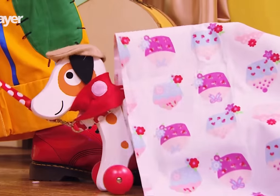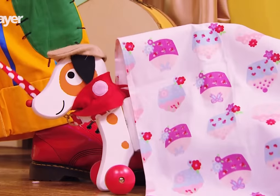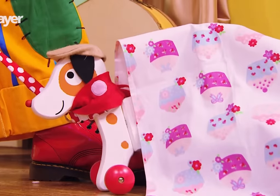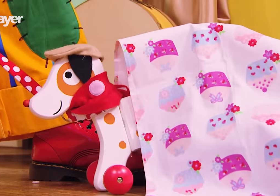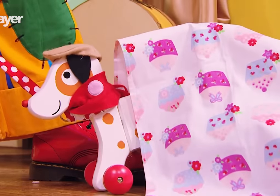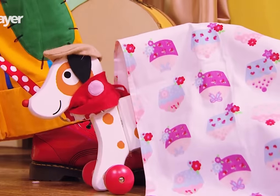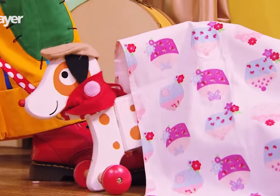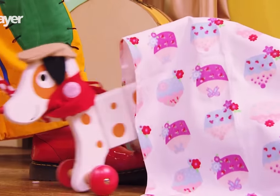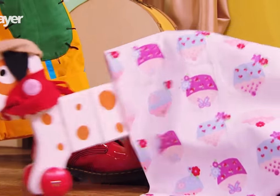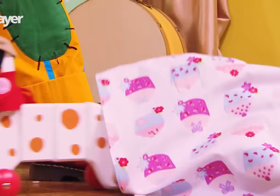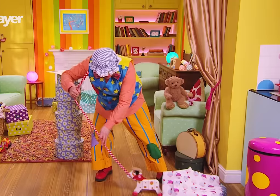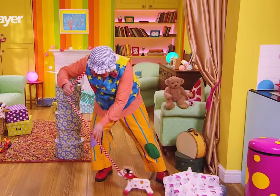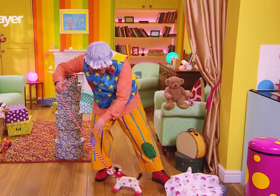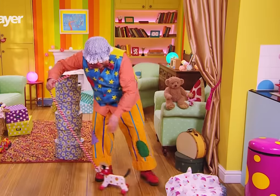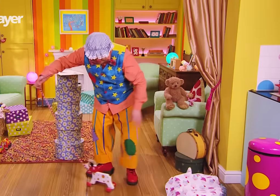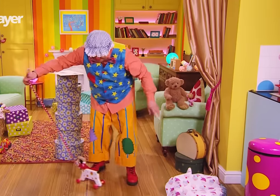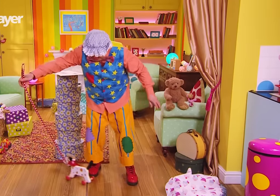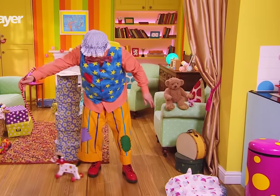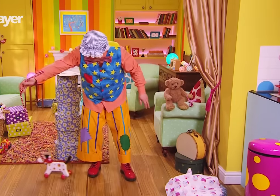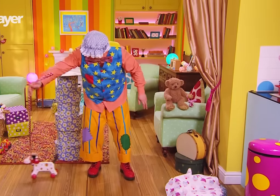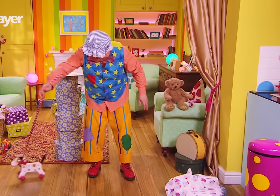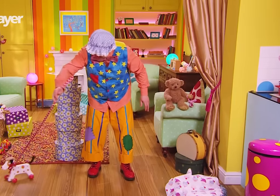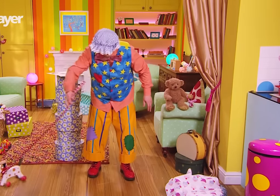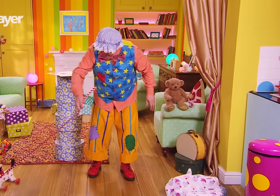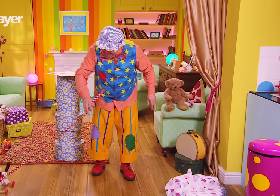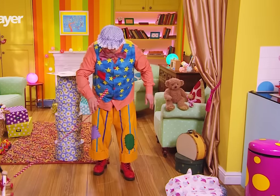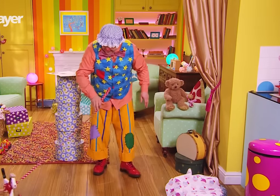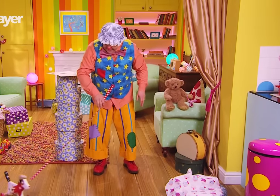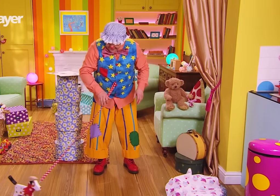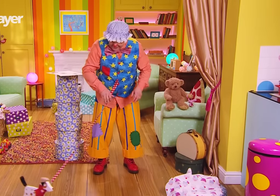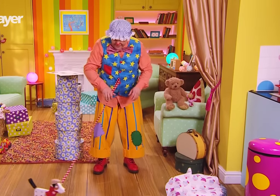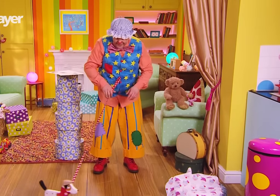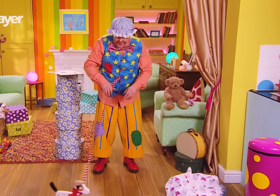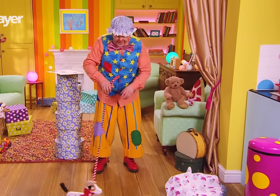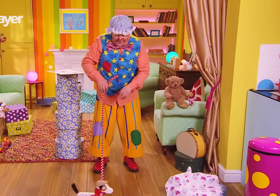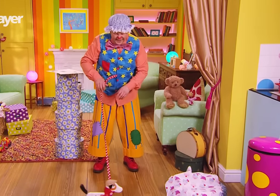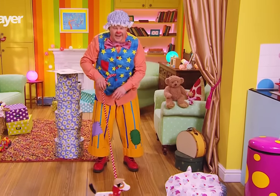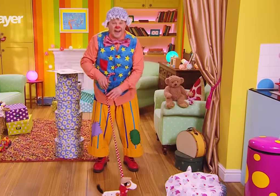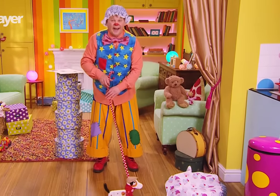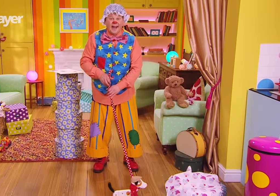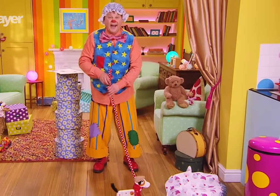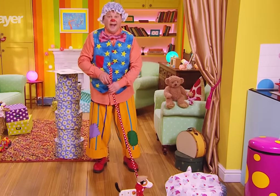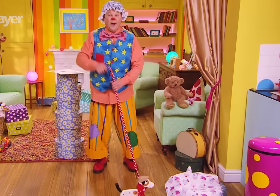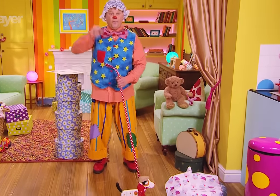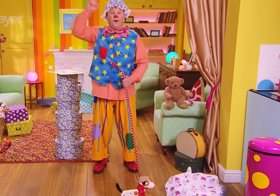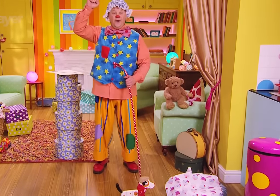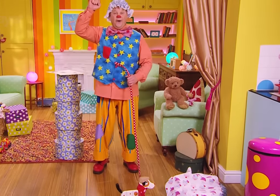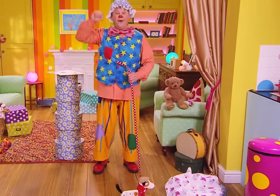is that the puppy? Yeah! Well done, Mr. Tumble. You found the puppy.